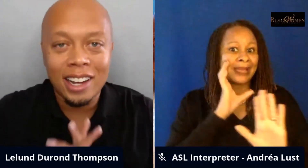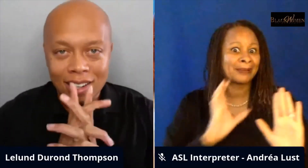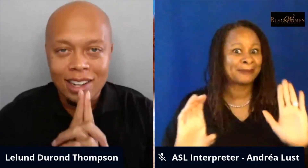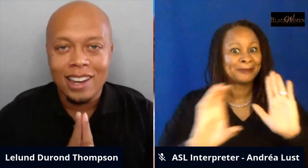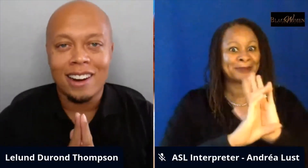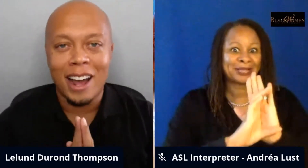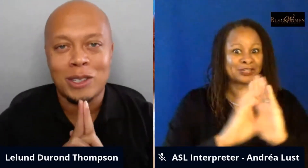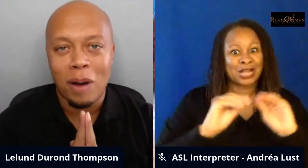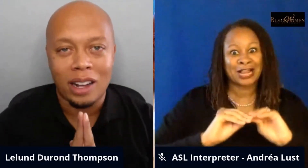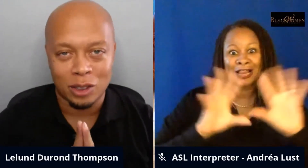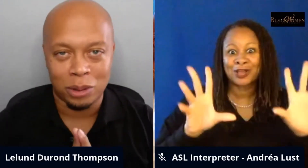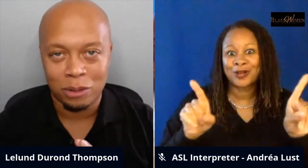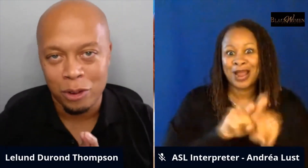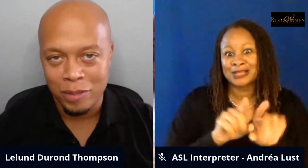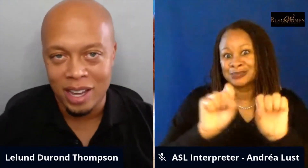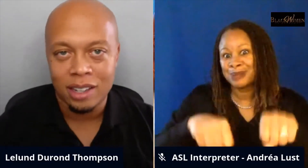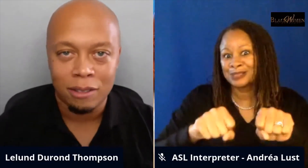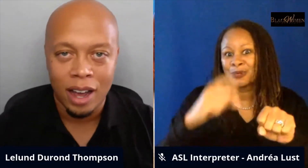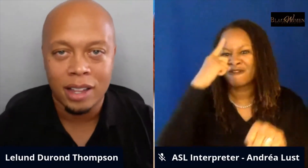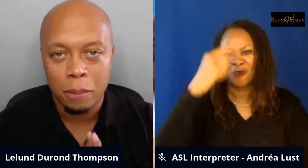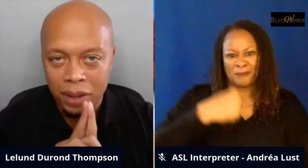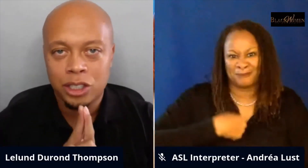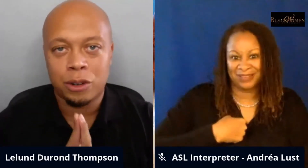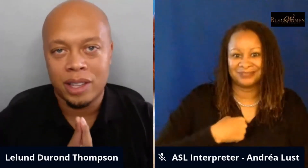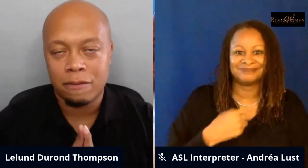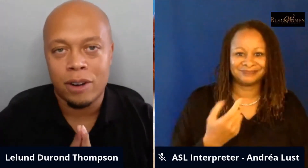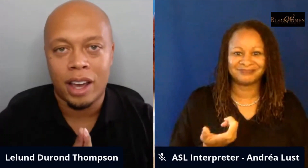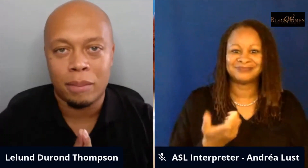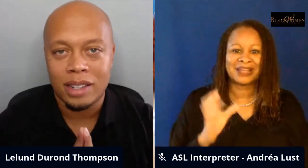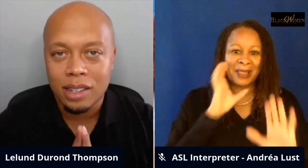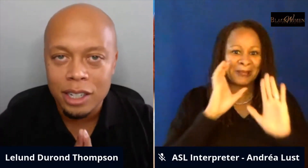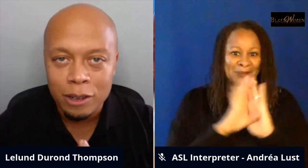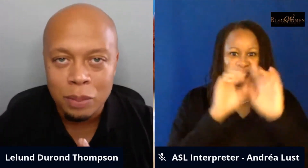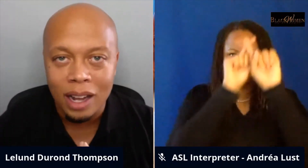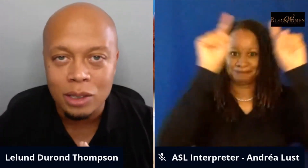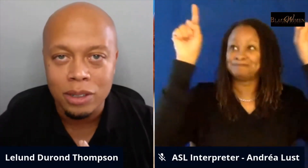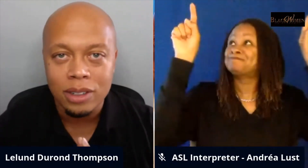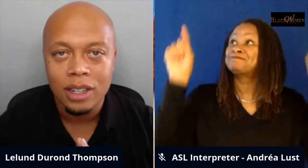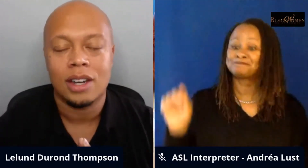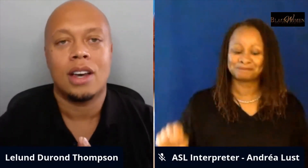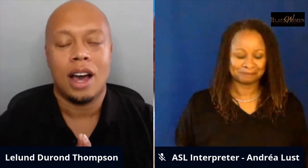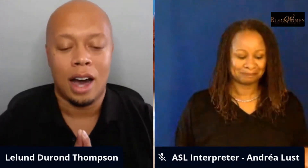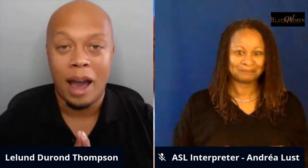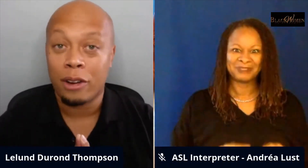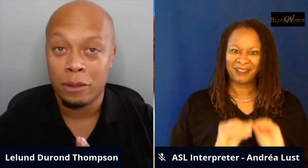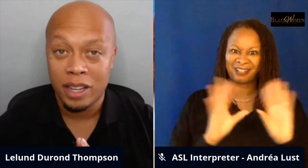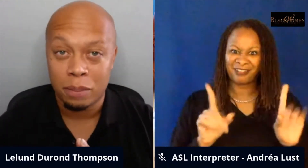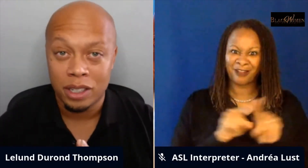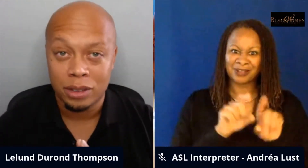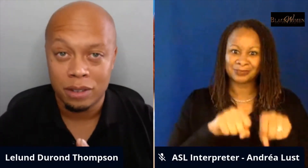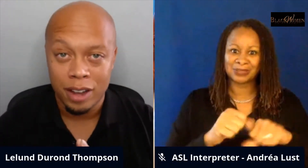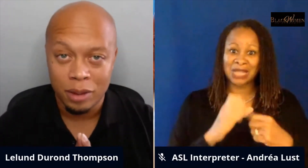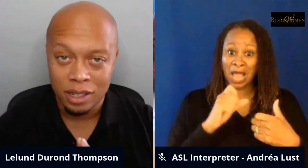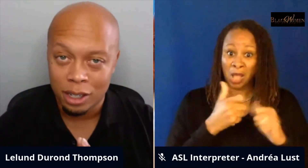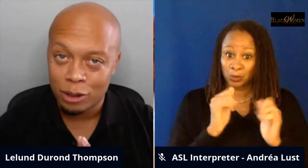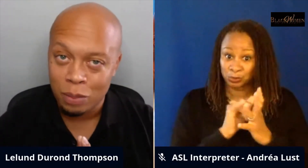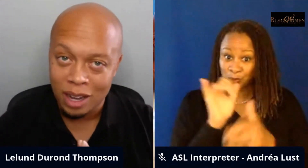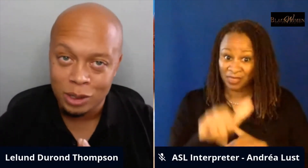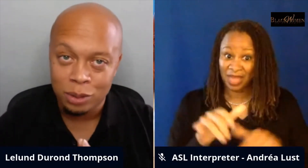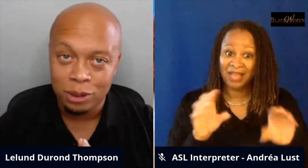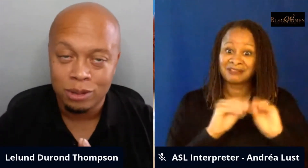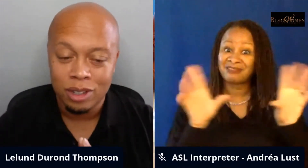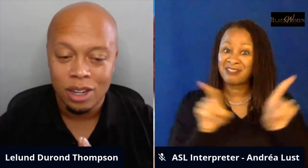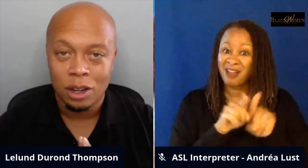as clear as possible for me, right? The picture in the frame as clear as possible. How do you make the picture in the frame as clear